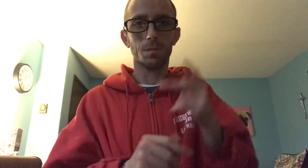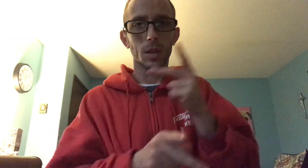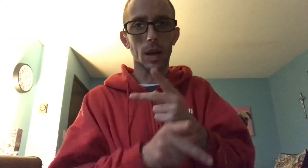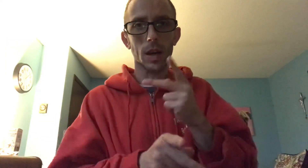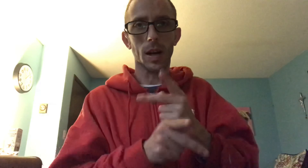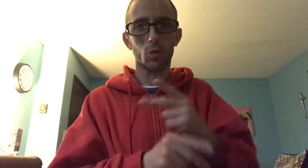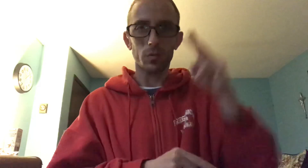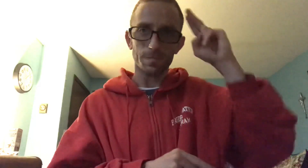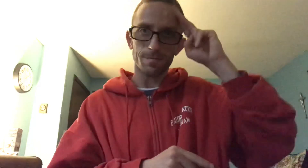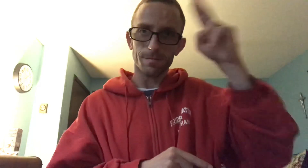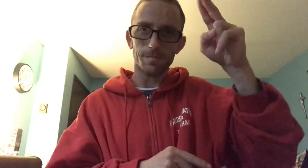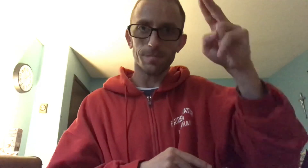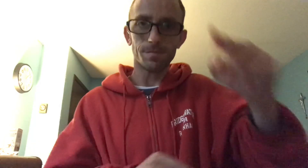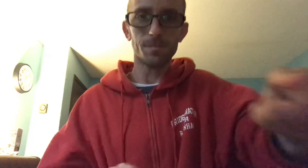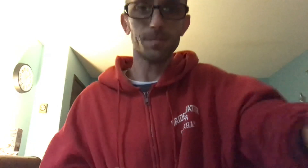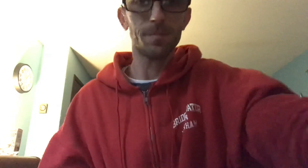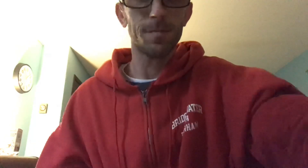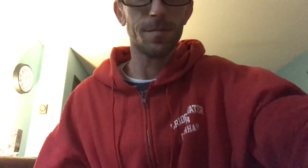take care. .. ..